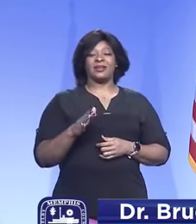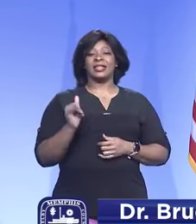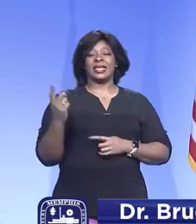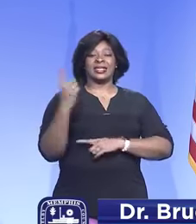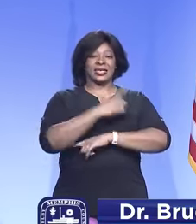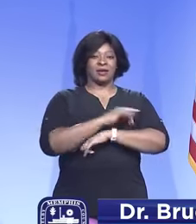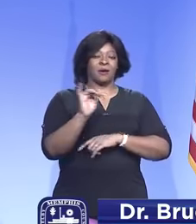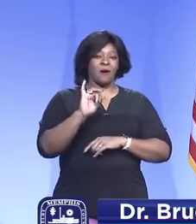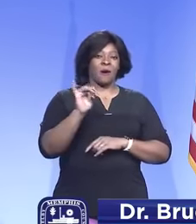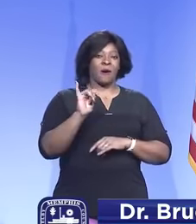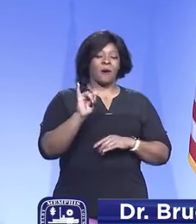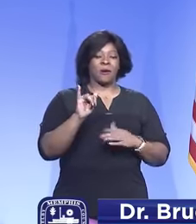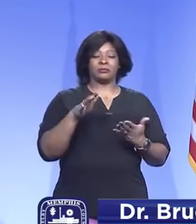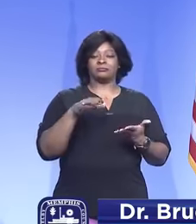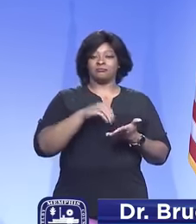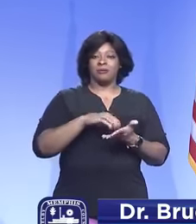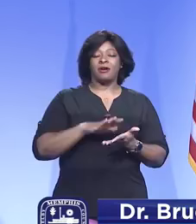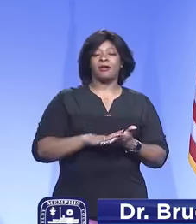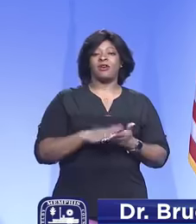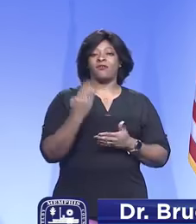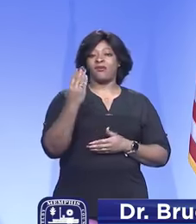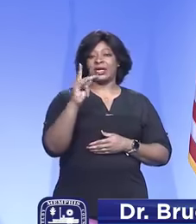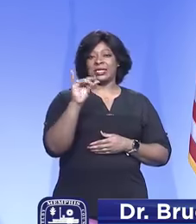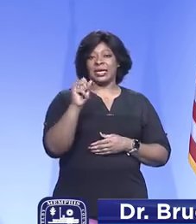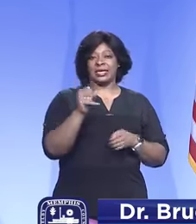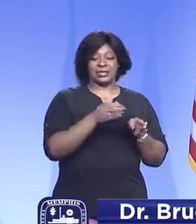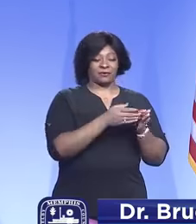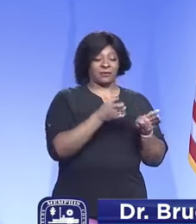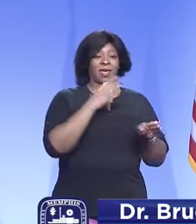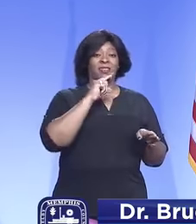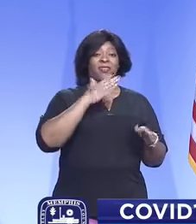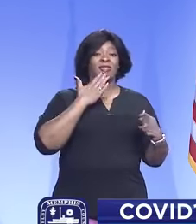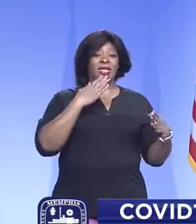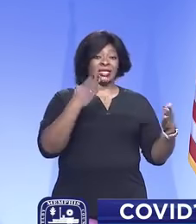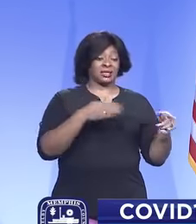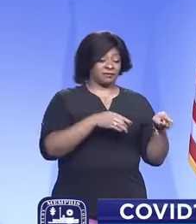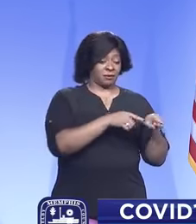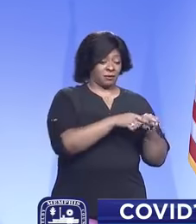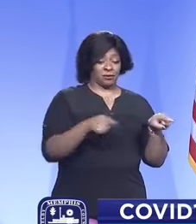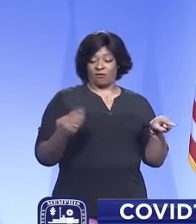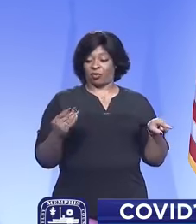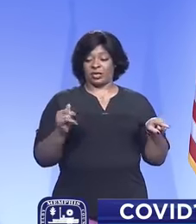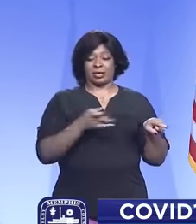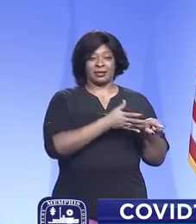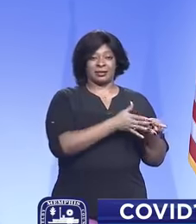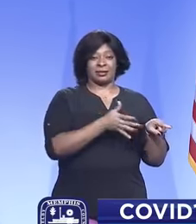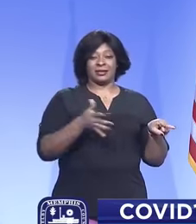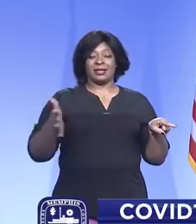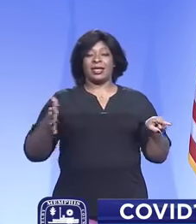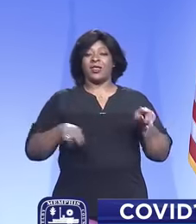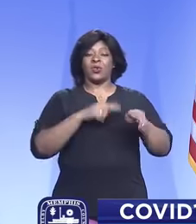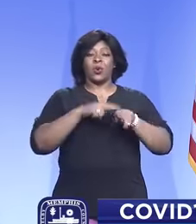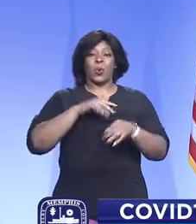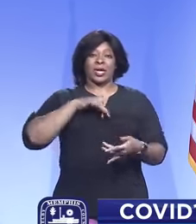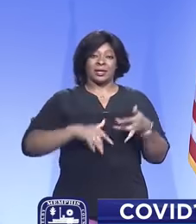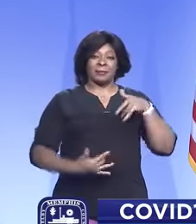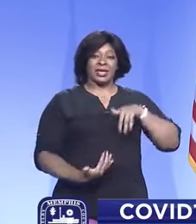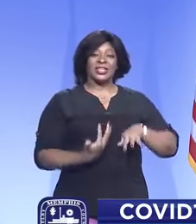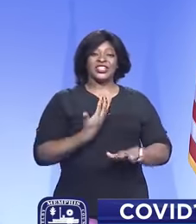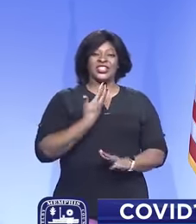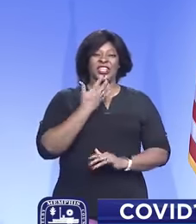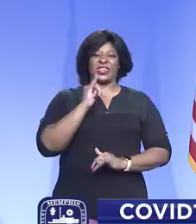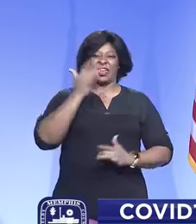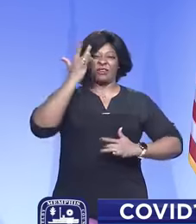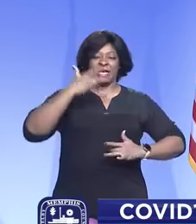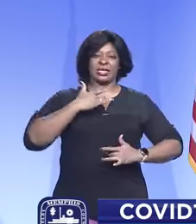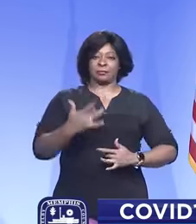Today also mark 14 days from Thanksgiving, and so we know that the normal incubation period of the virus is 2